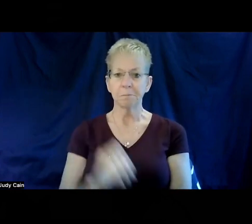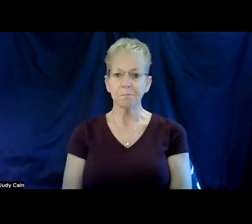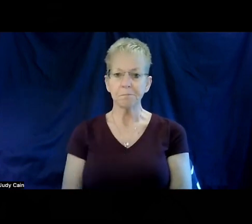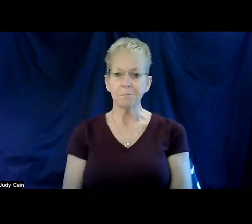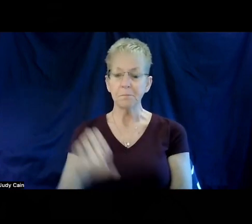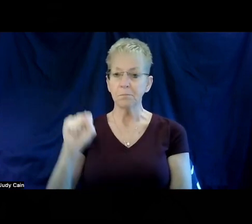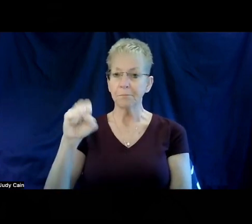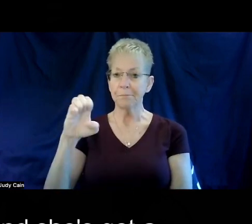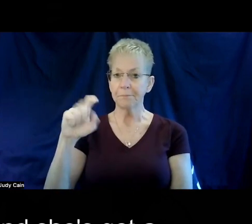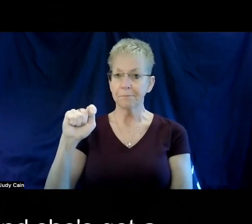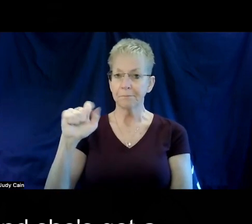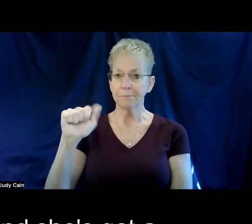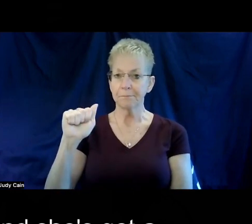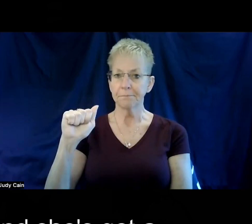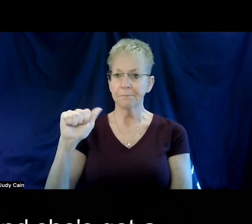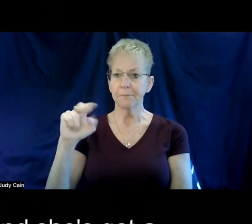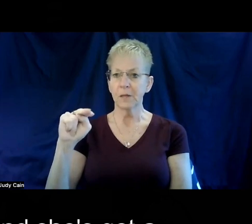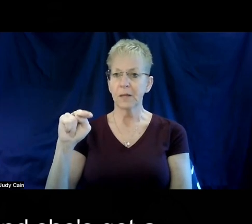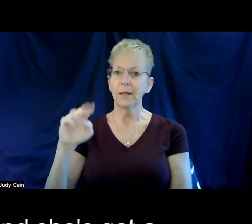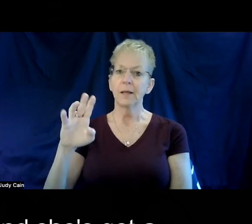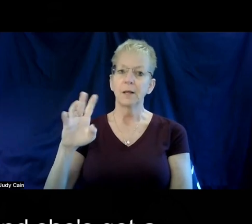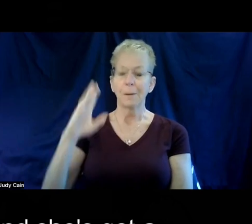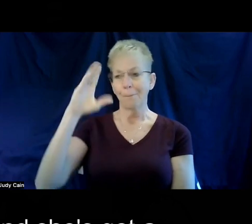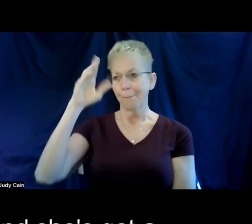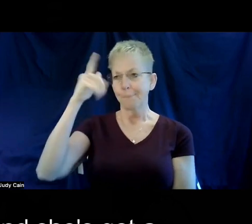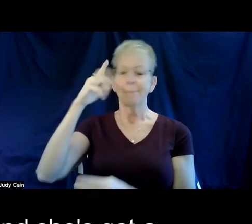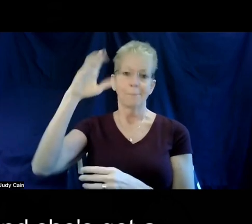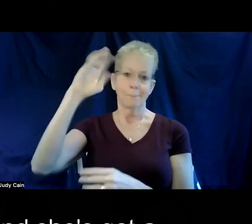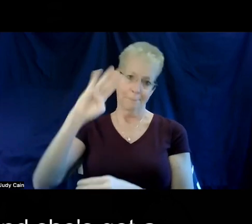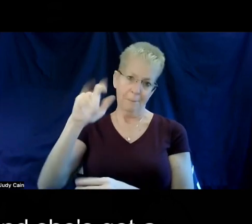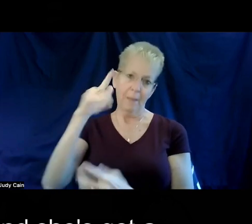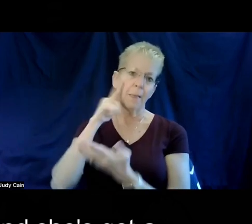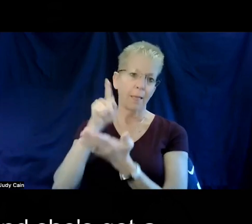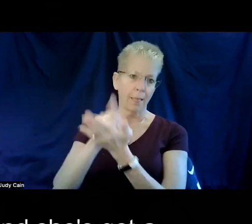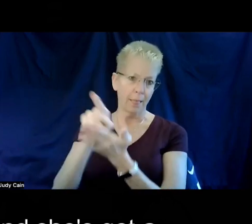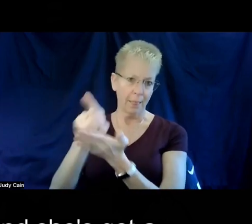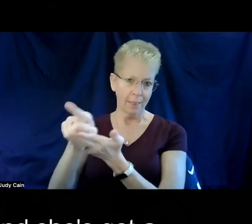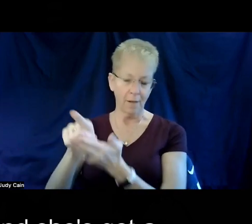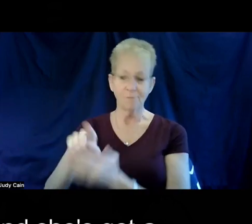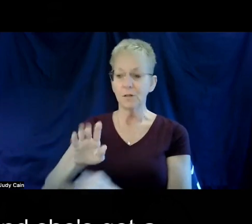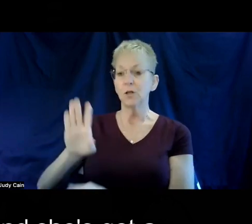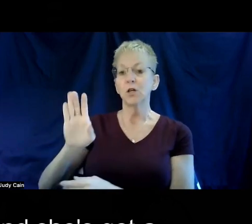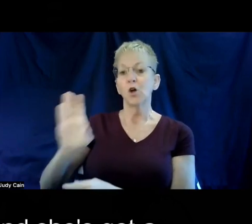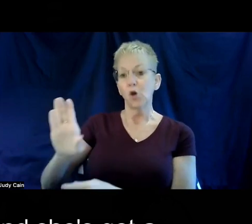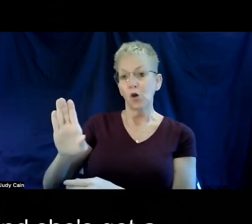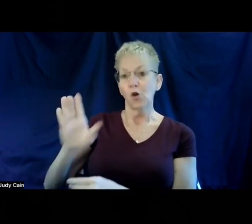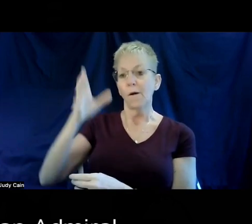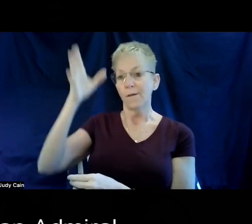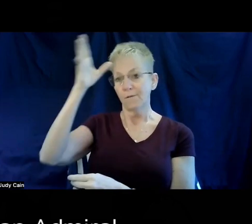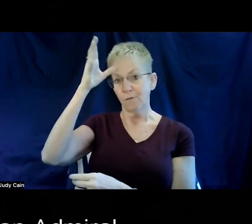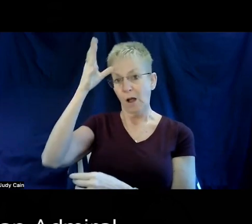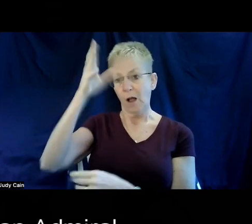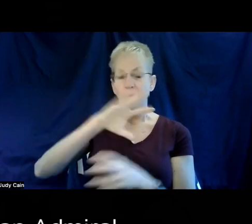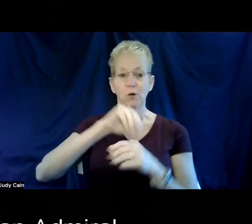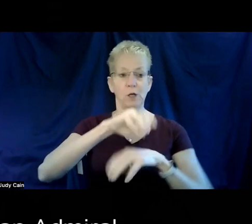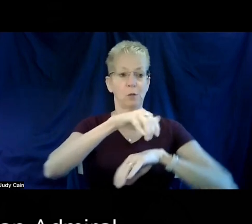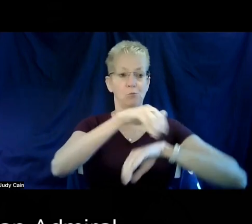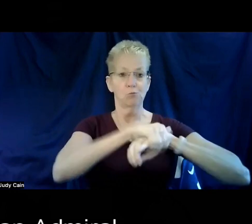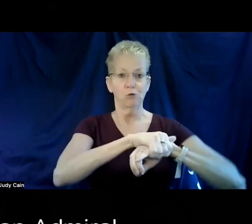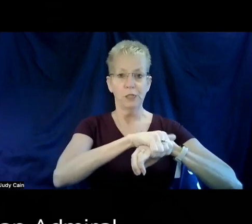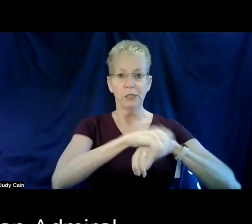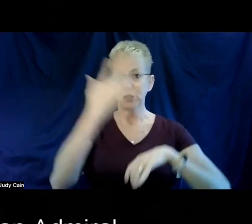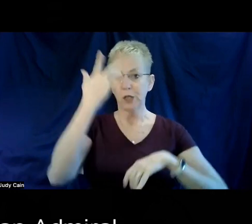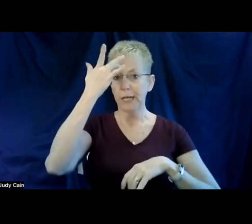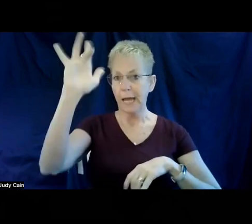is Billy's love interest, and she's got a father who is involved in British intelligence, was an admiral